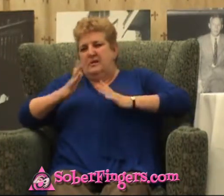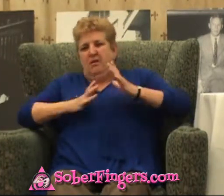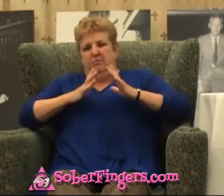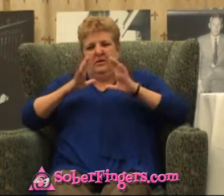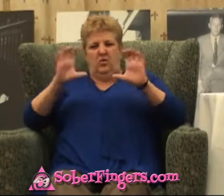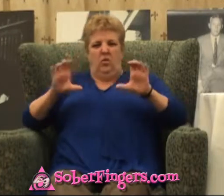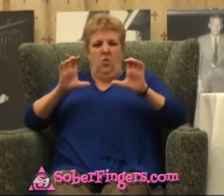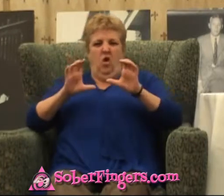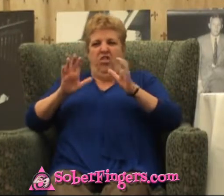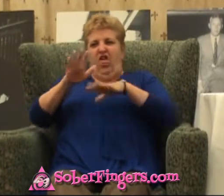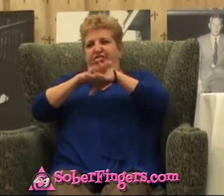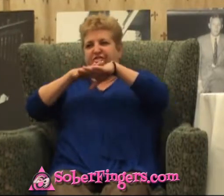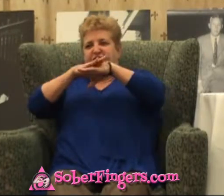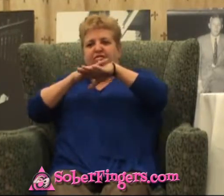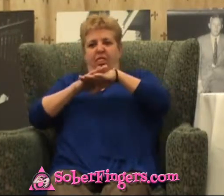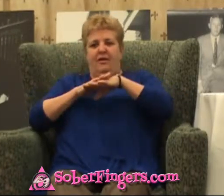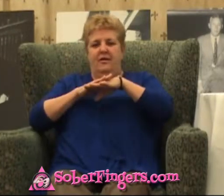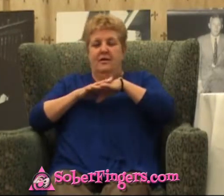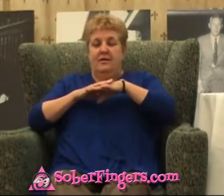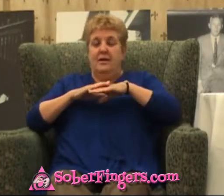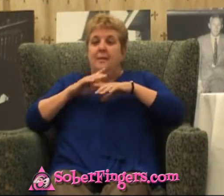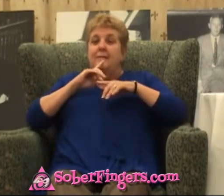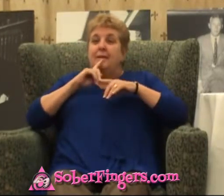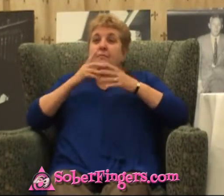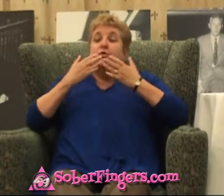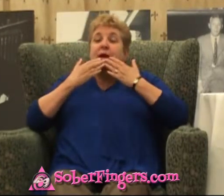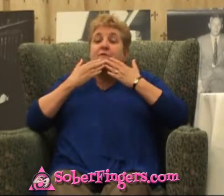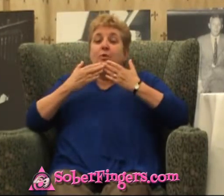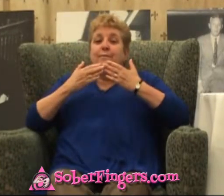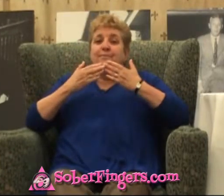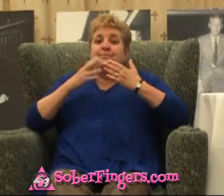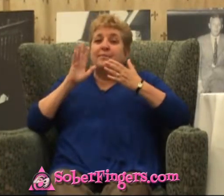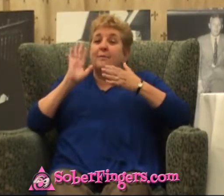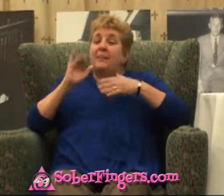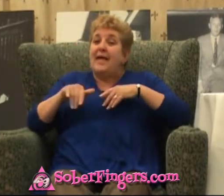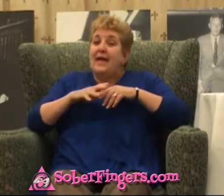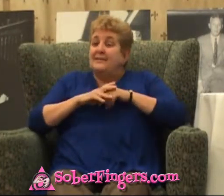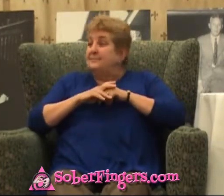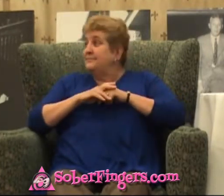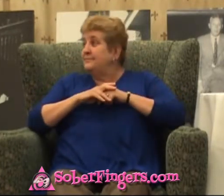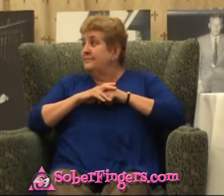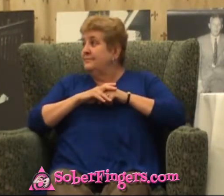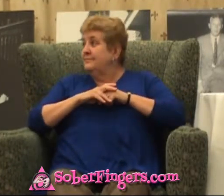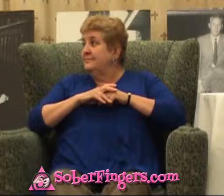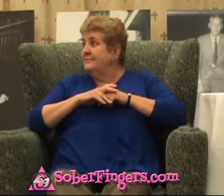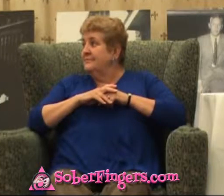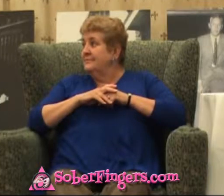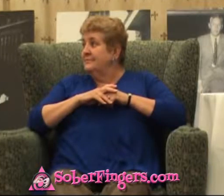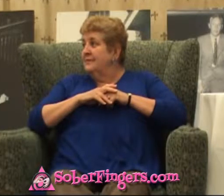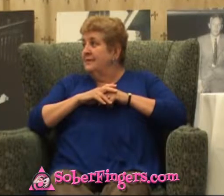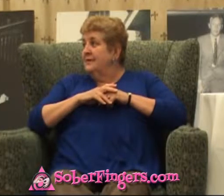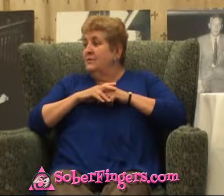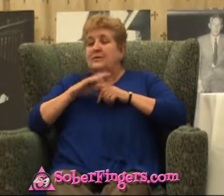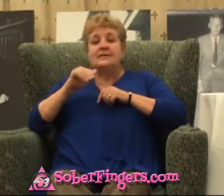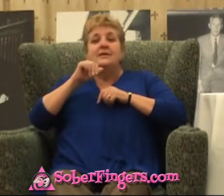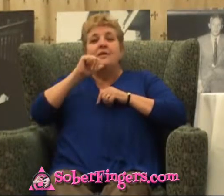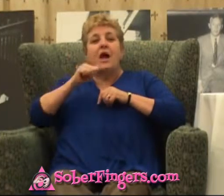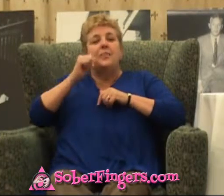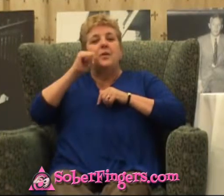incredibly grateful. But that certainly wasn't the woman that appeared in these rooms 16 years